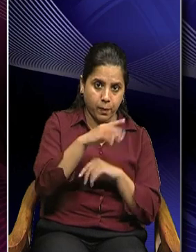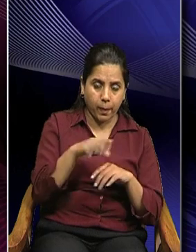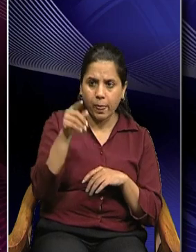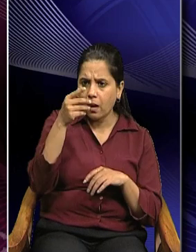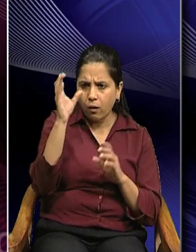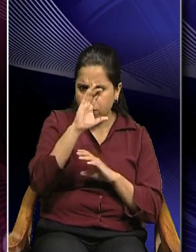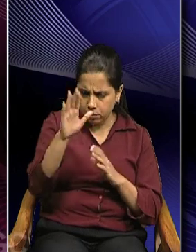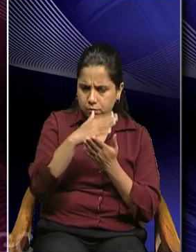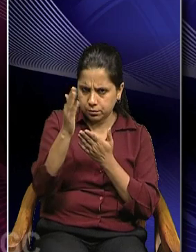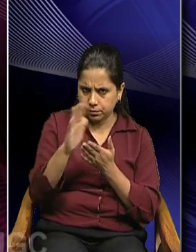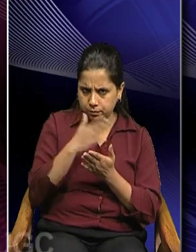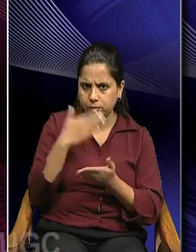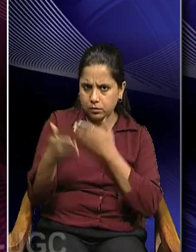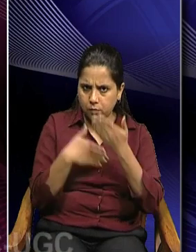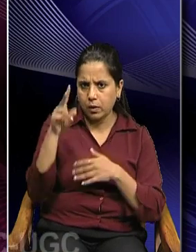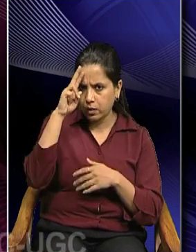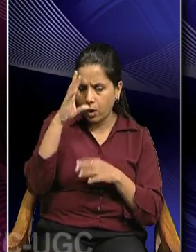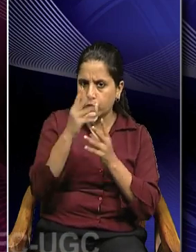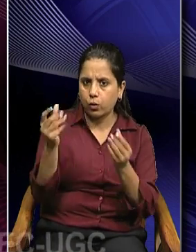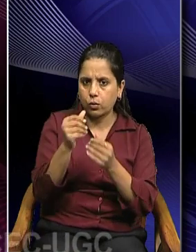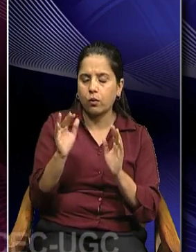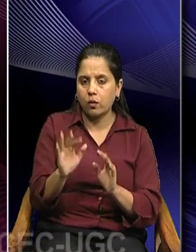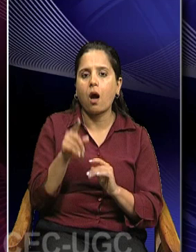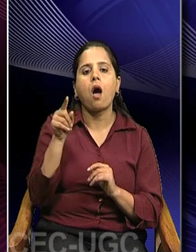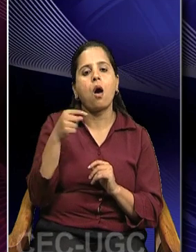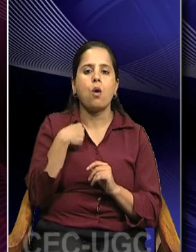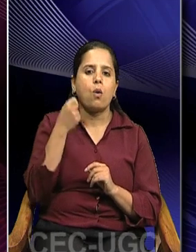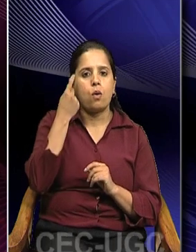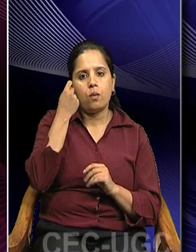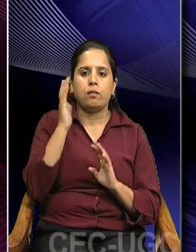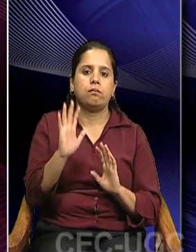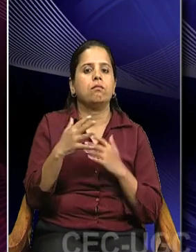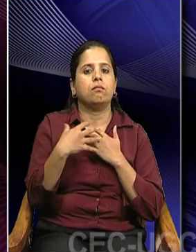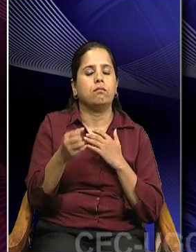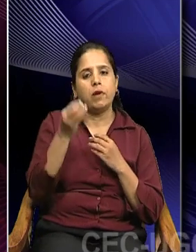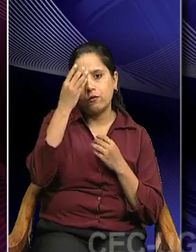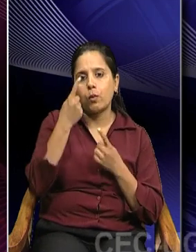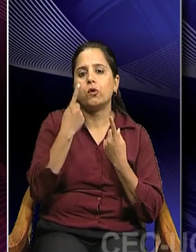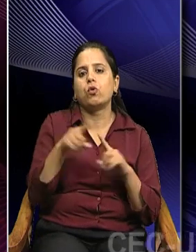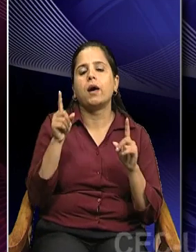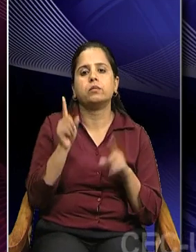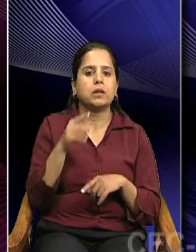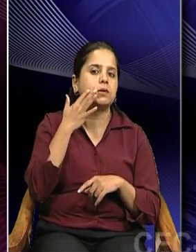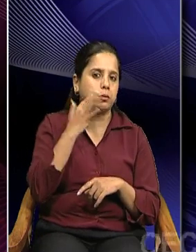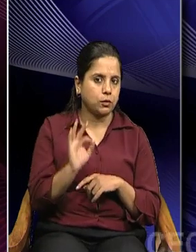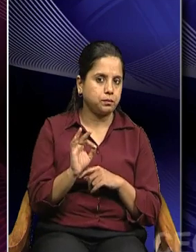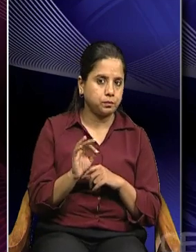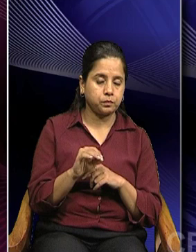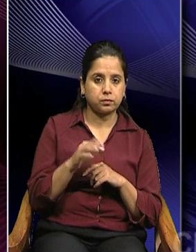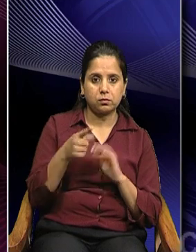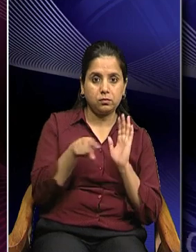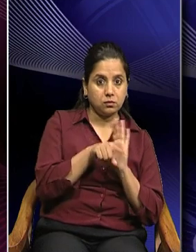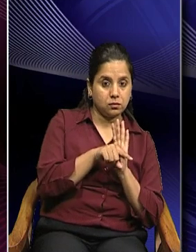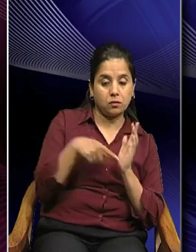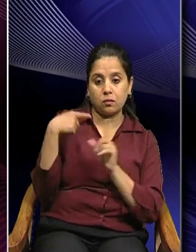their inhibitions, their doubts, so that they should also stay informed in a right manner. Then is negative